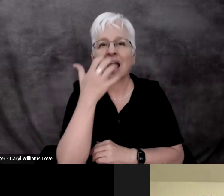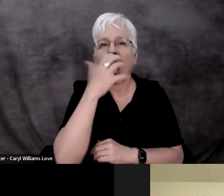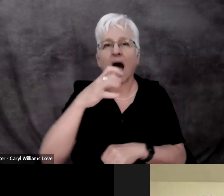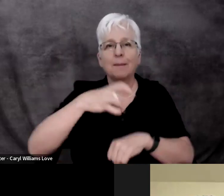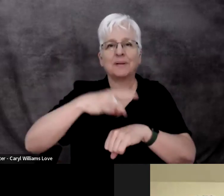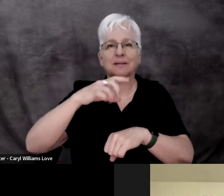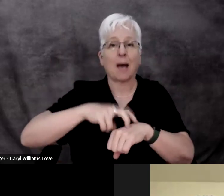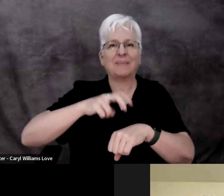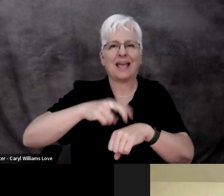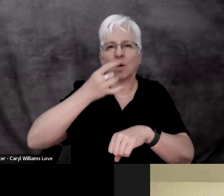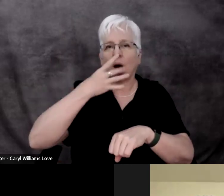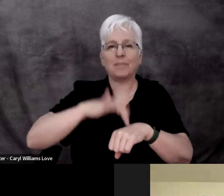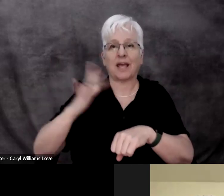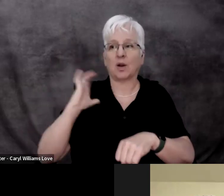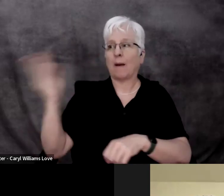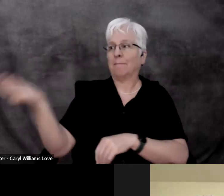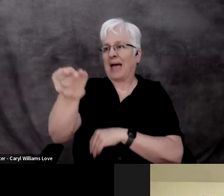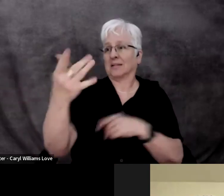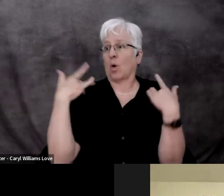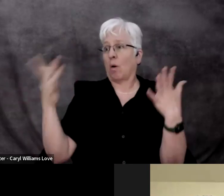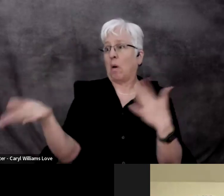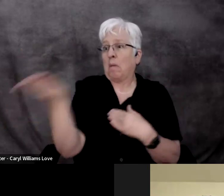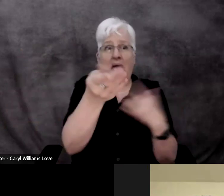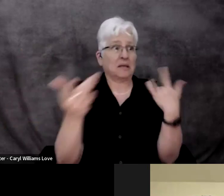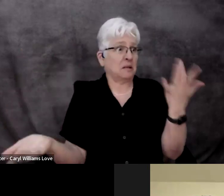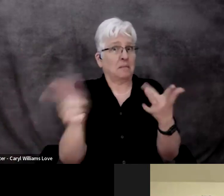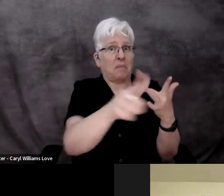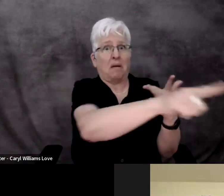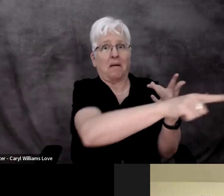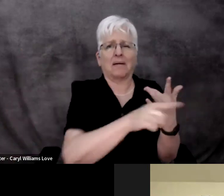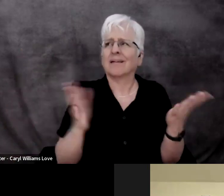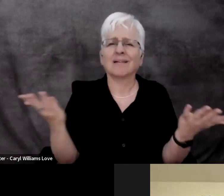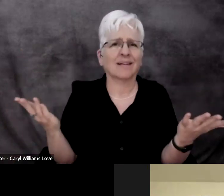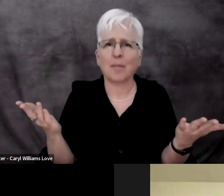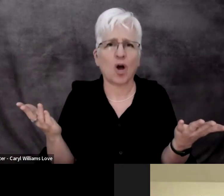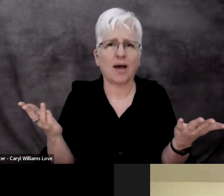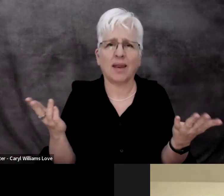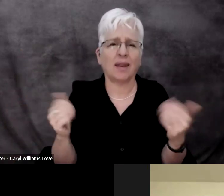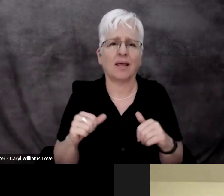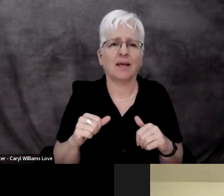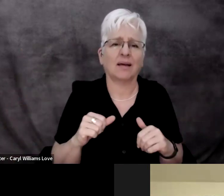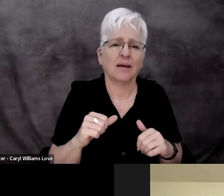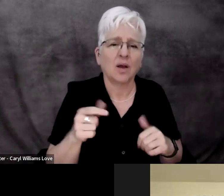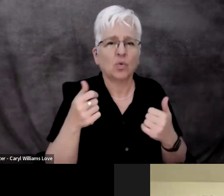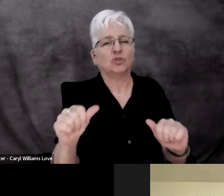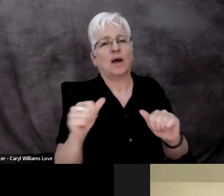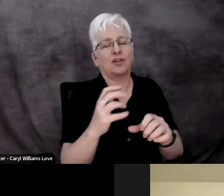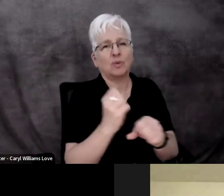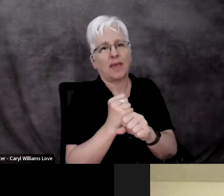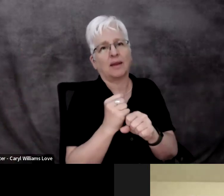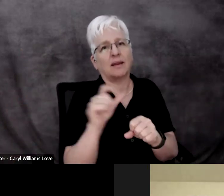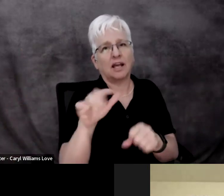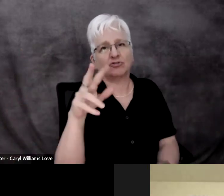one of our care planning meetings when we're trying to get a kid out of our, because little colleagues over there, parent meetings with them. When we're trying to get a